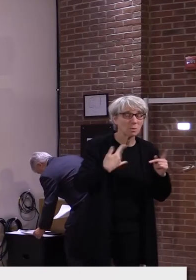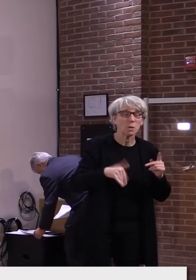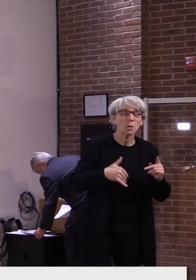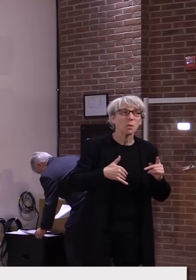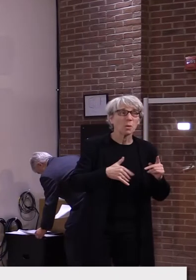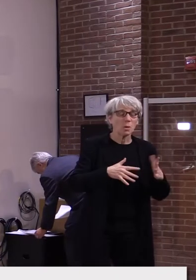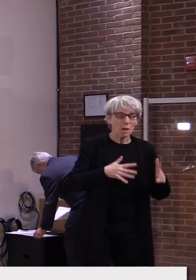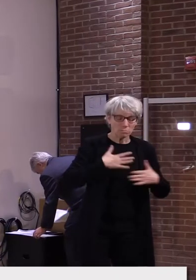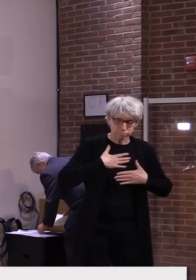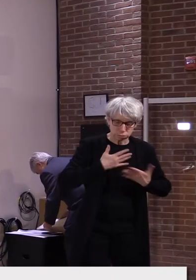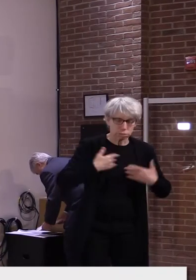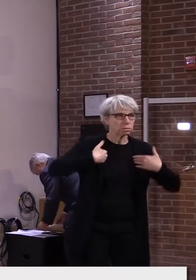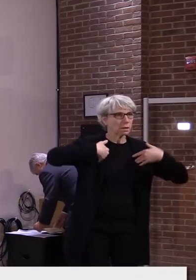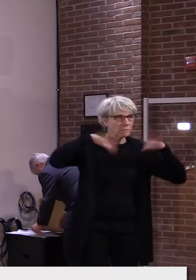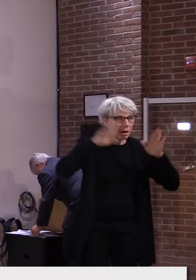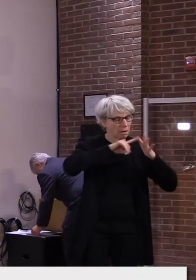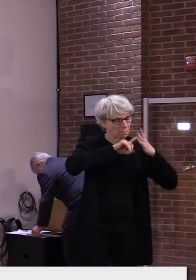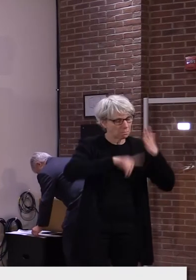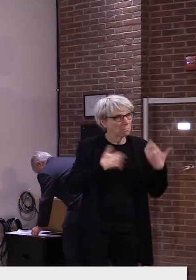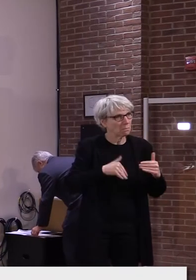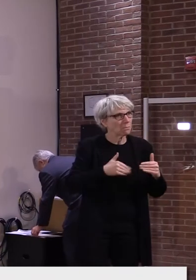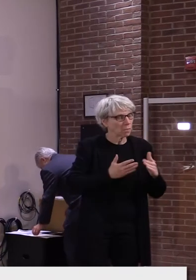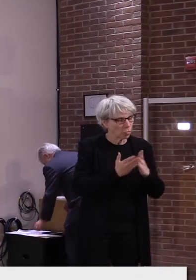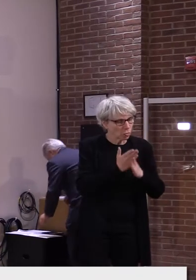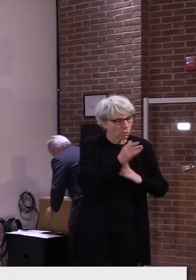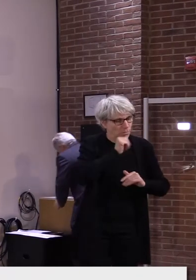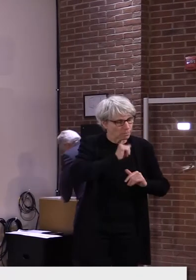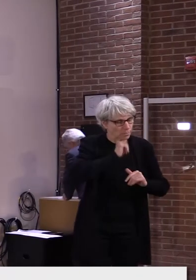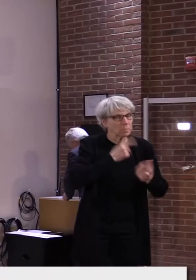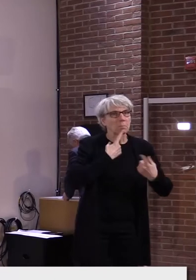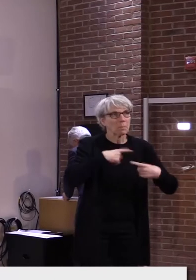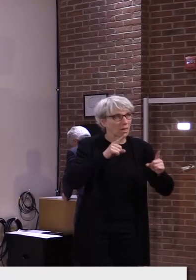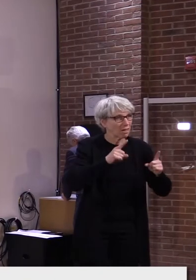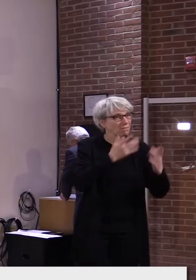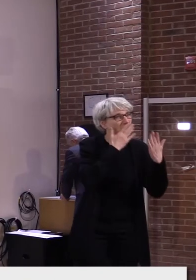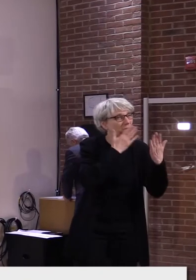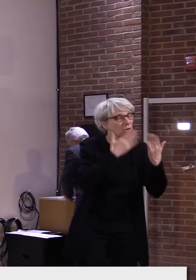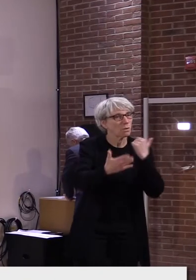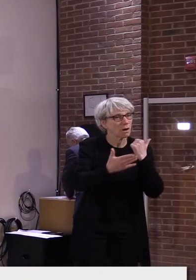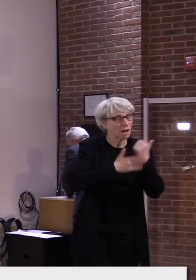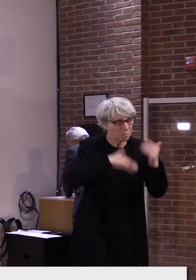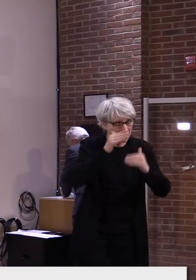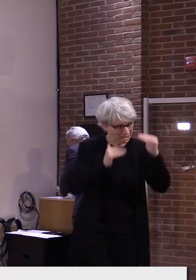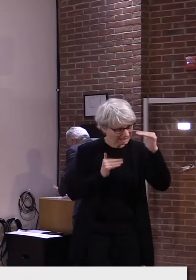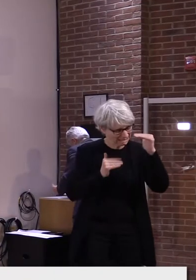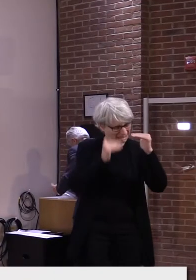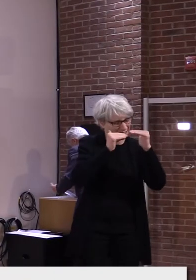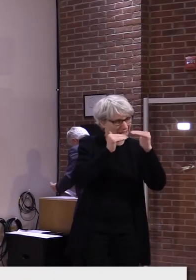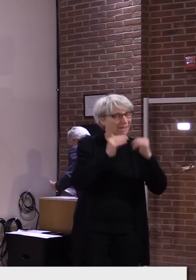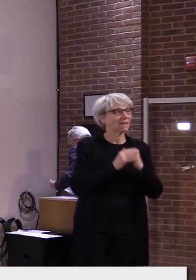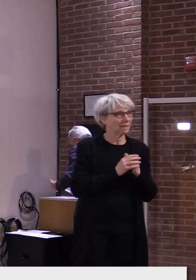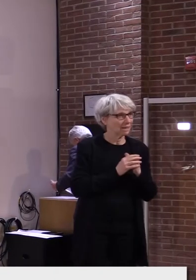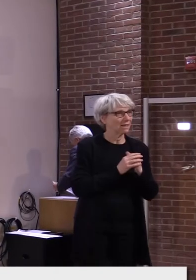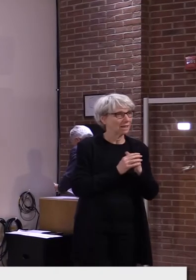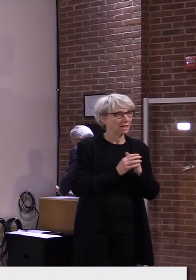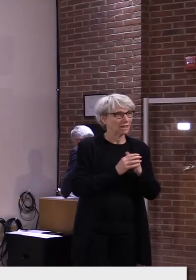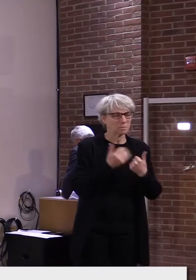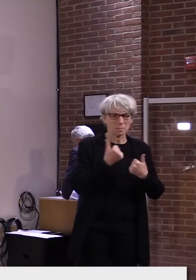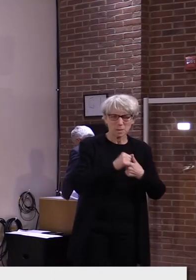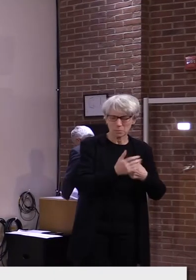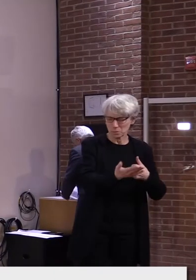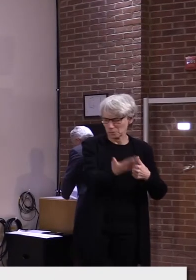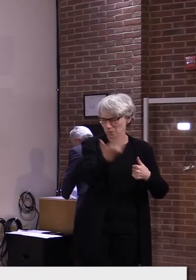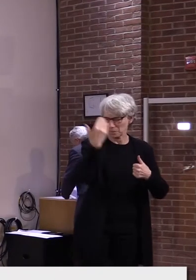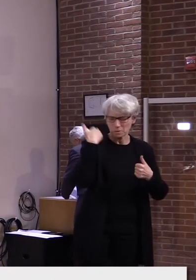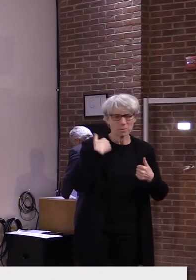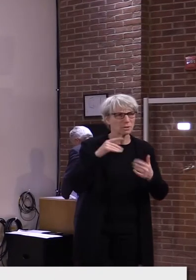willingness to help one another has gotten us where we are today. From the time we all first began to learn what this new virus